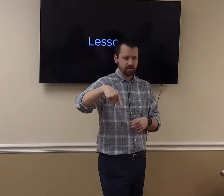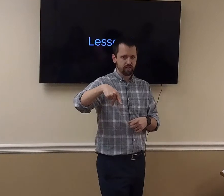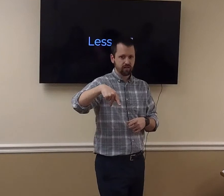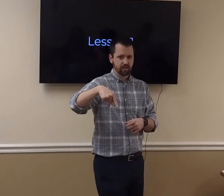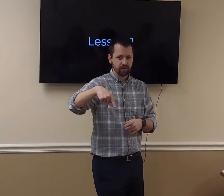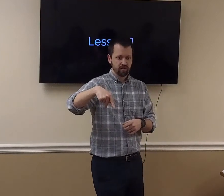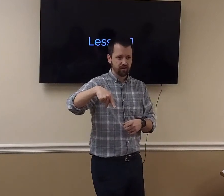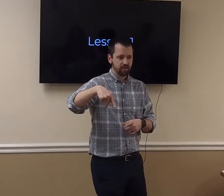over.